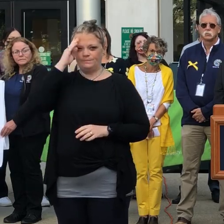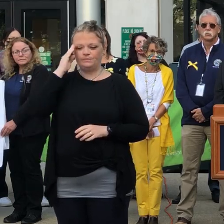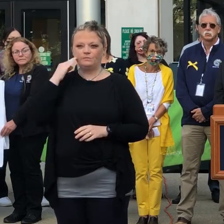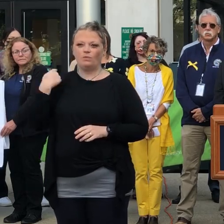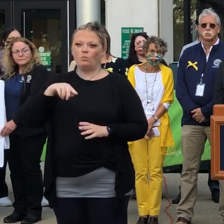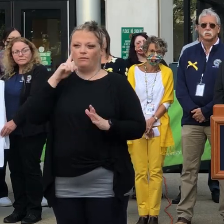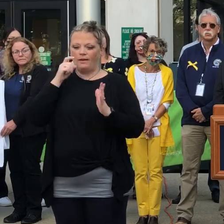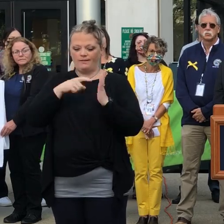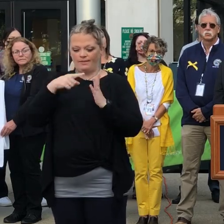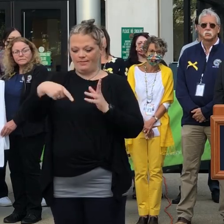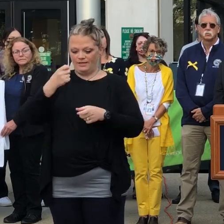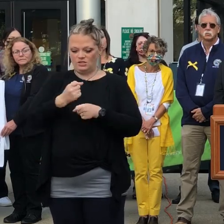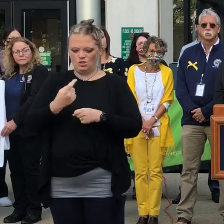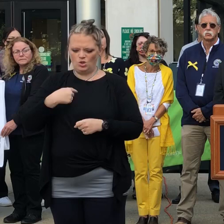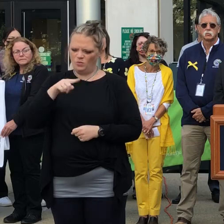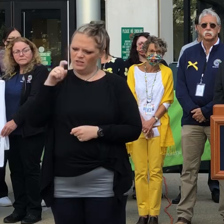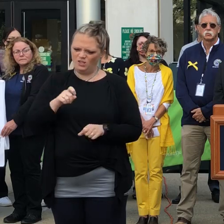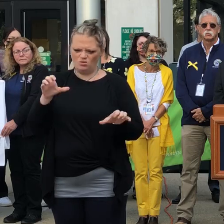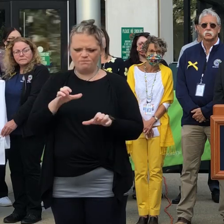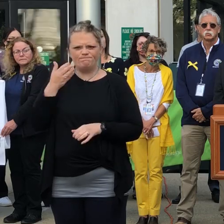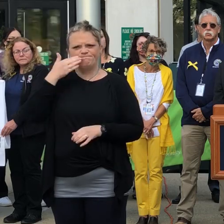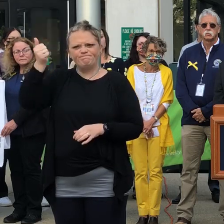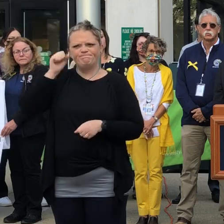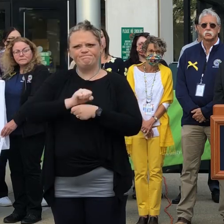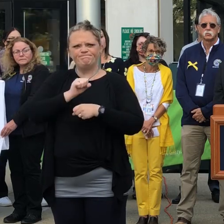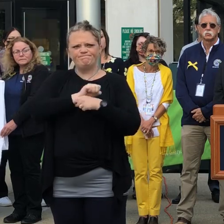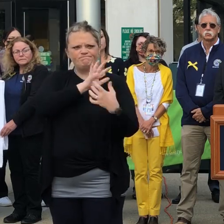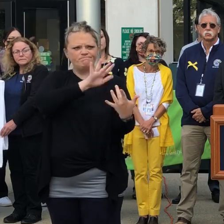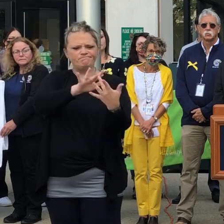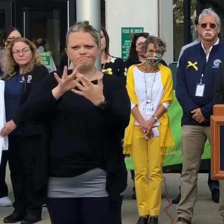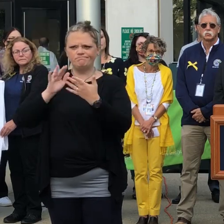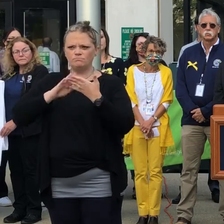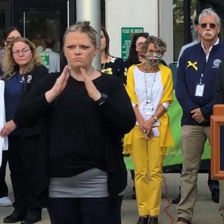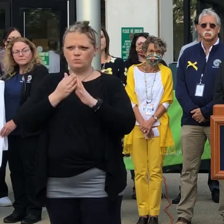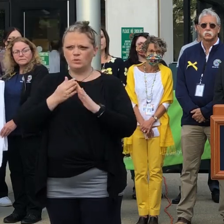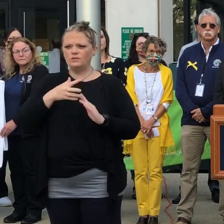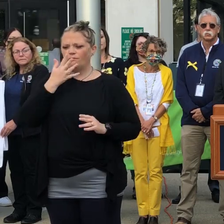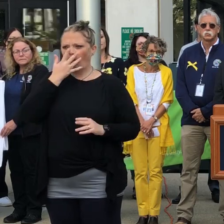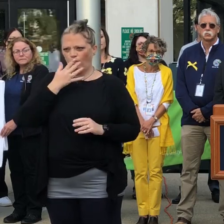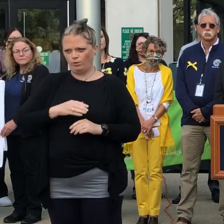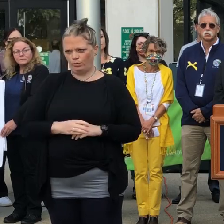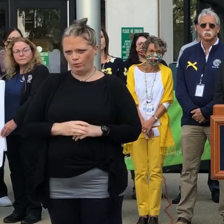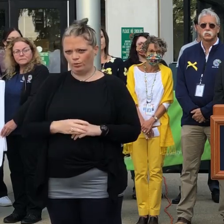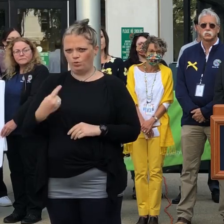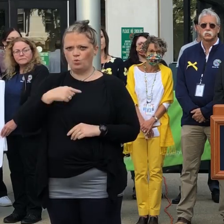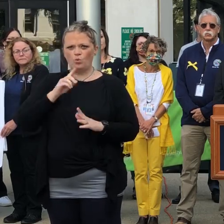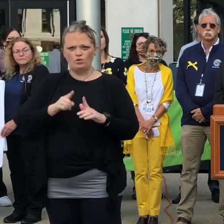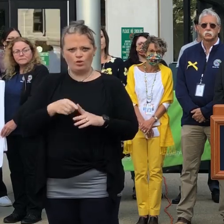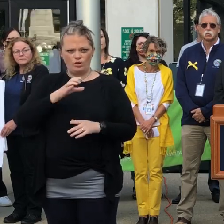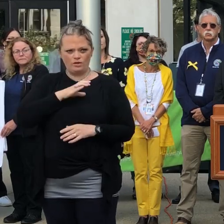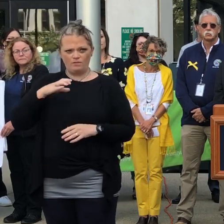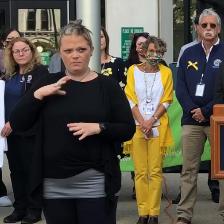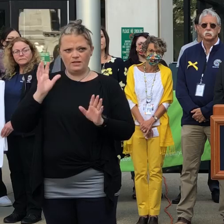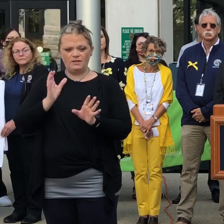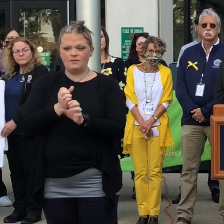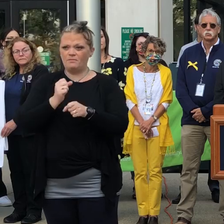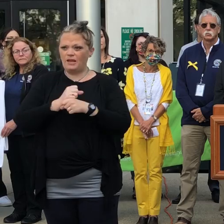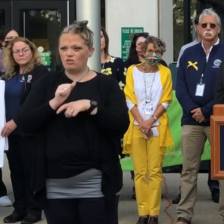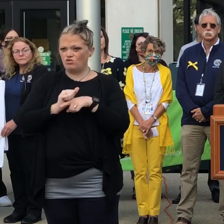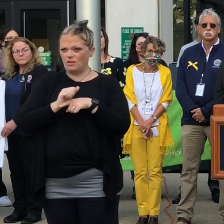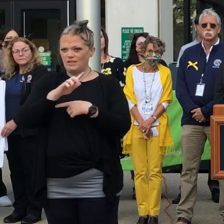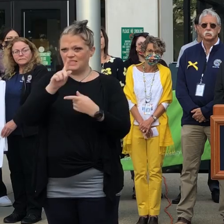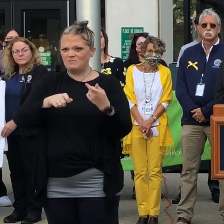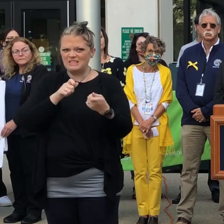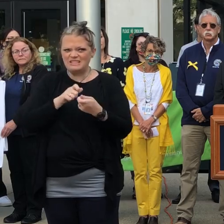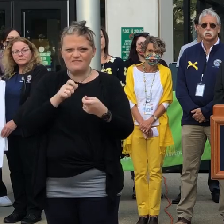recognized this year we had to do a better job reaching out to communities of color, so we started a committee that produced training